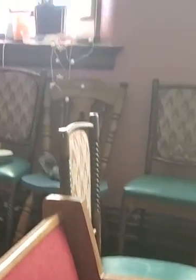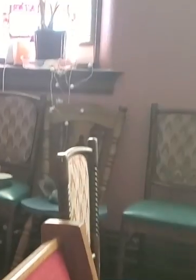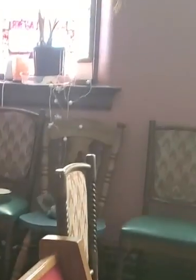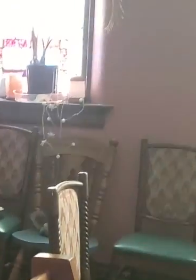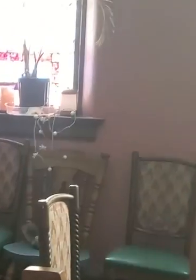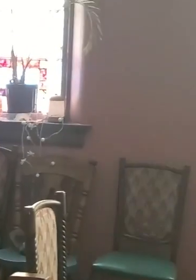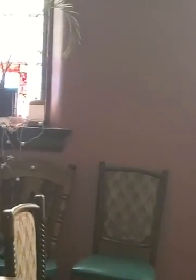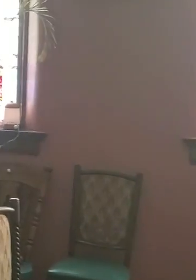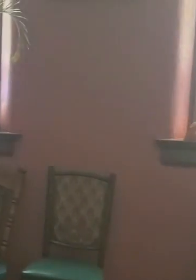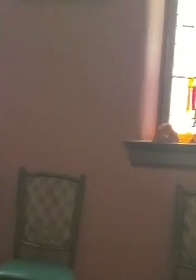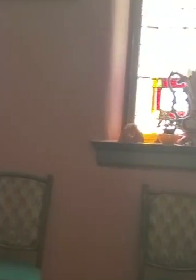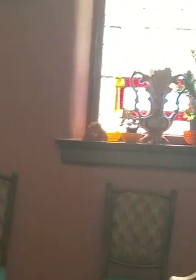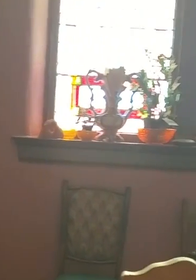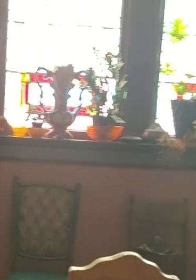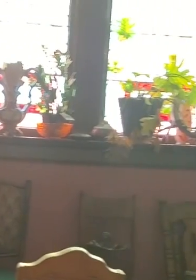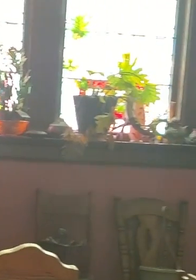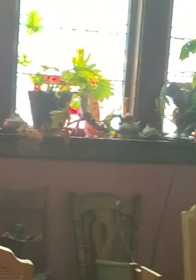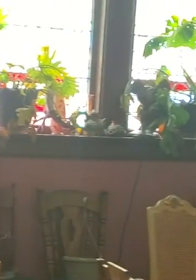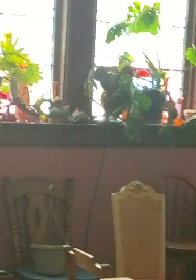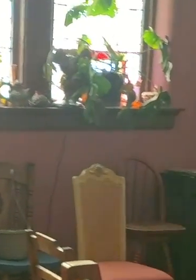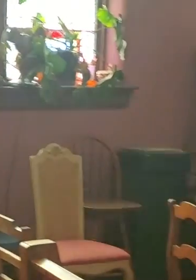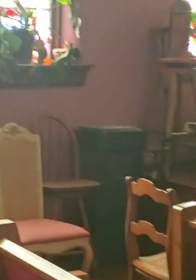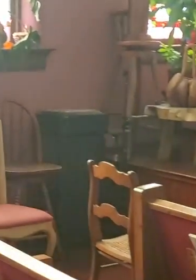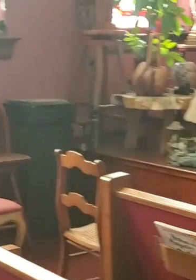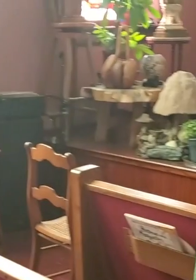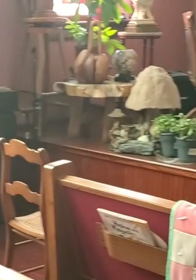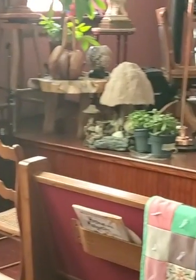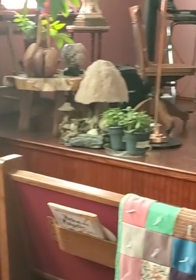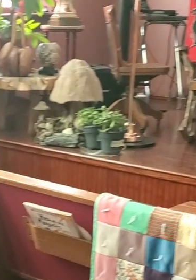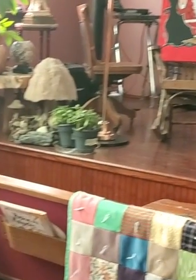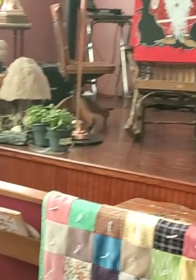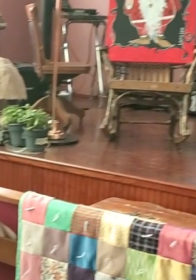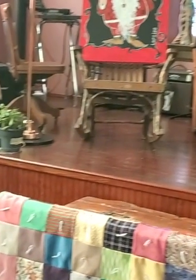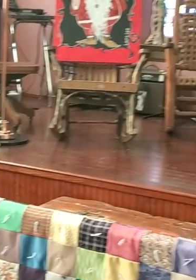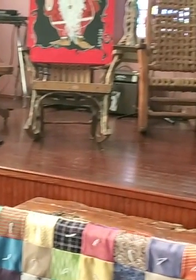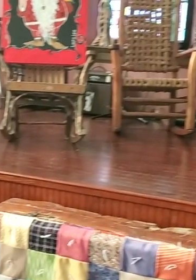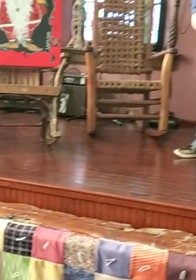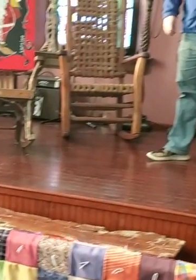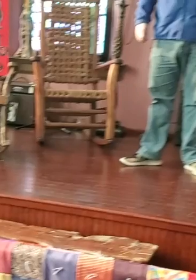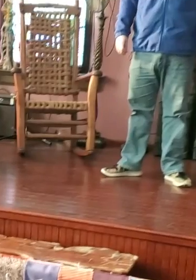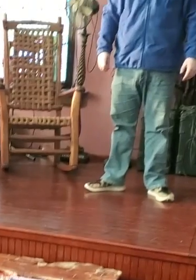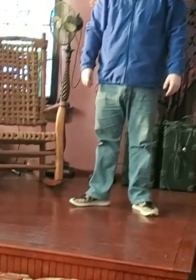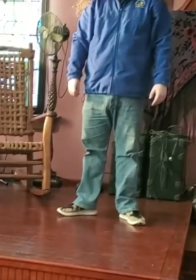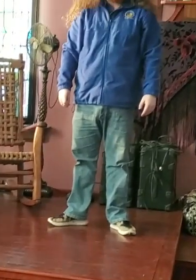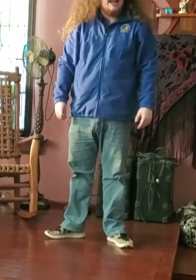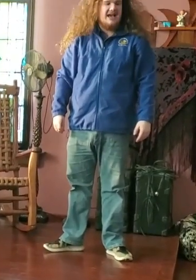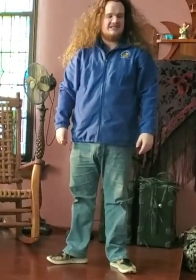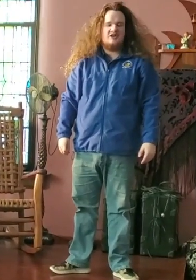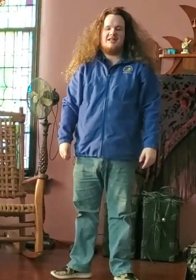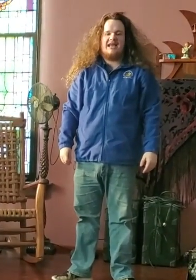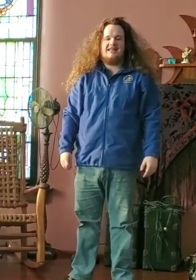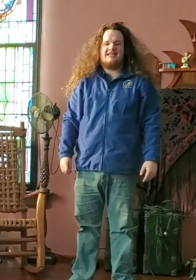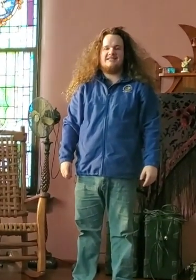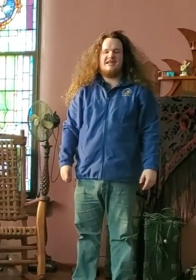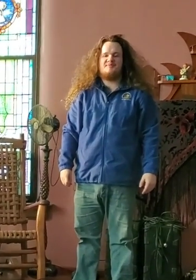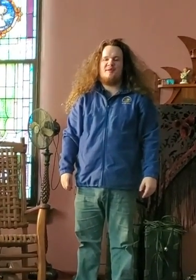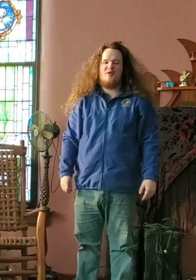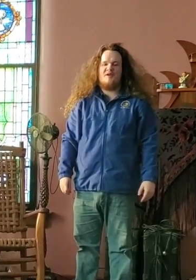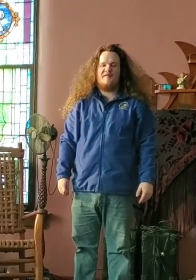It was not always this way, and we have had many a people here, but recently it has looked like this, and it has been more of a